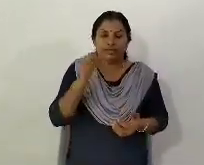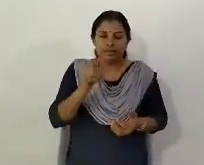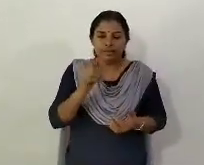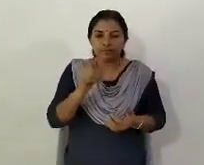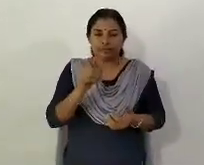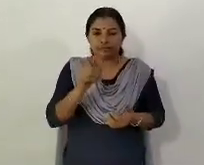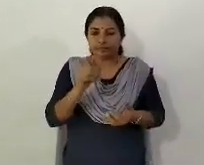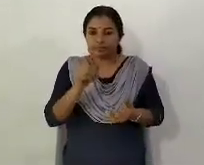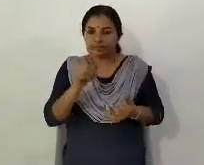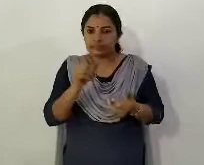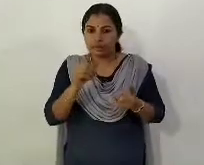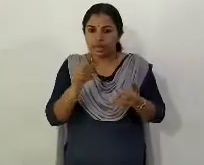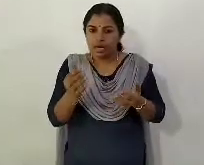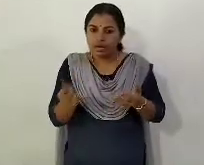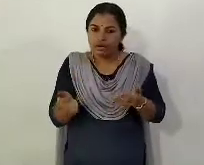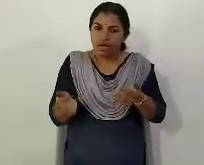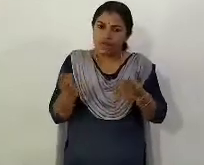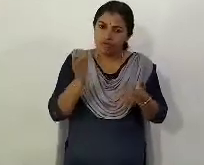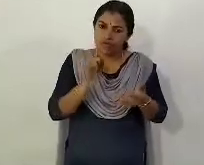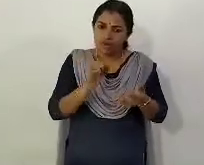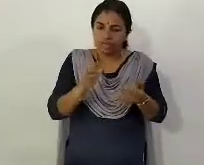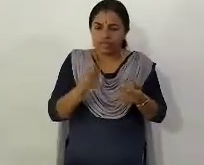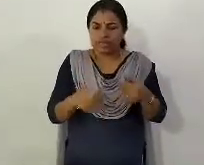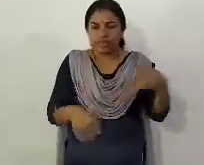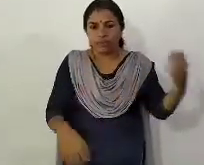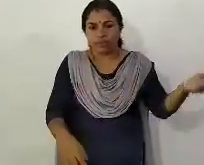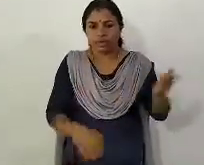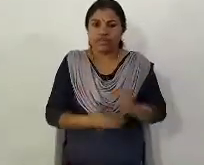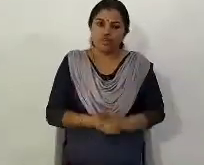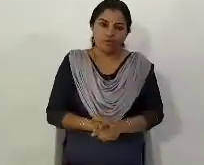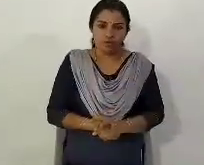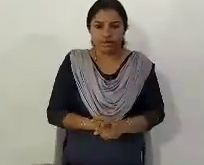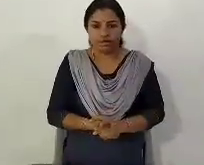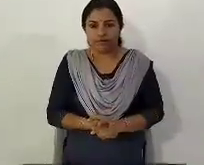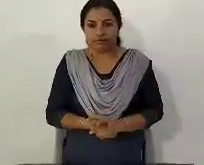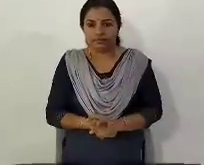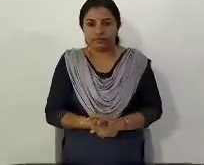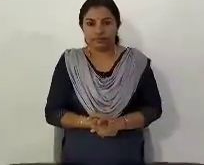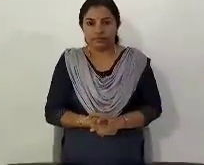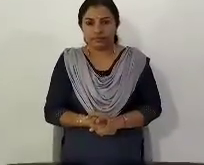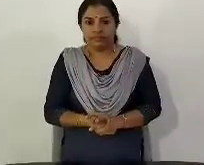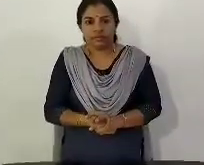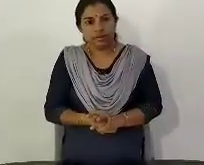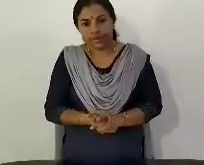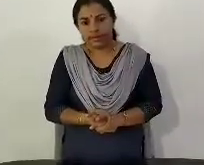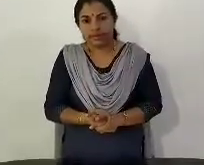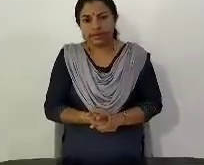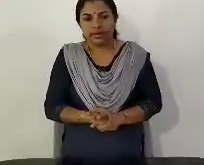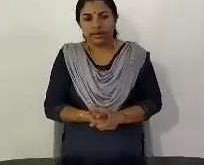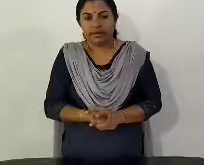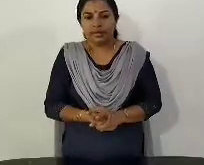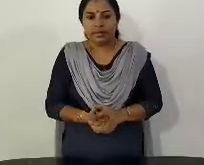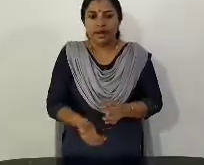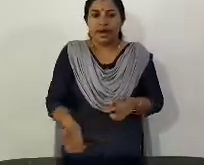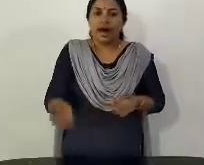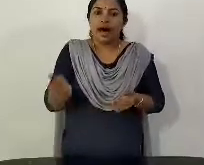then we are exporting that into PNG format. Okay,